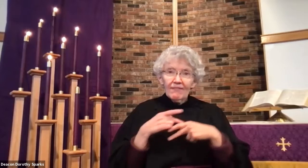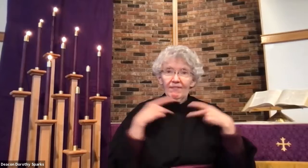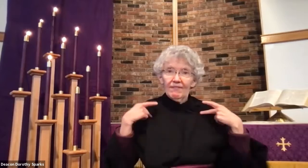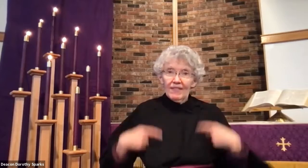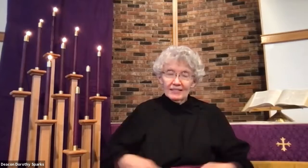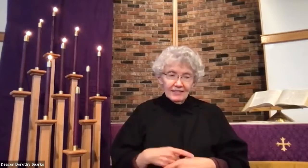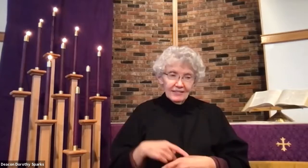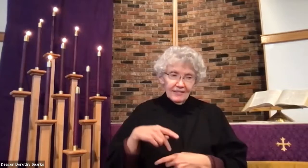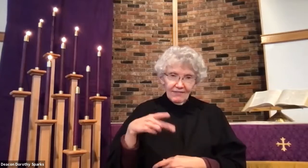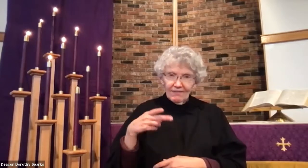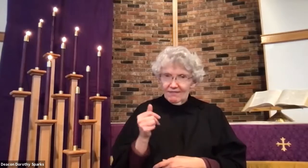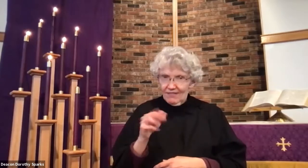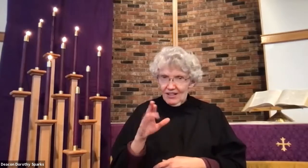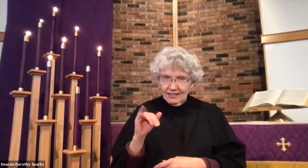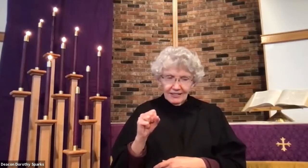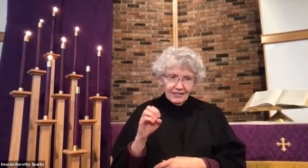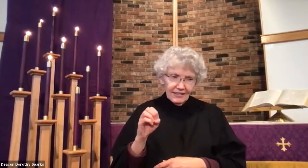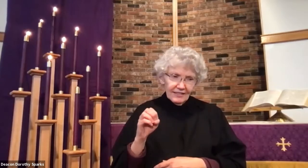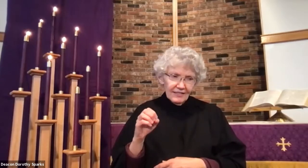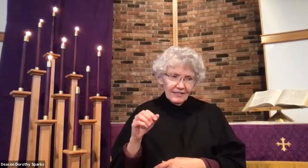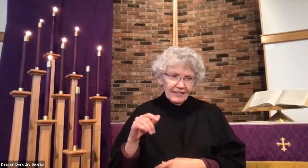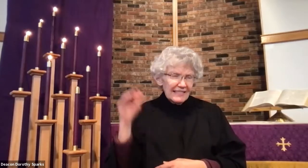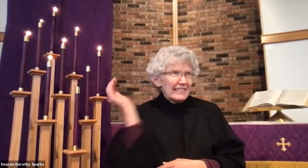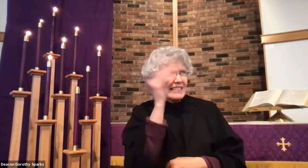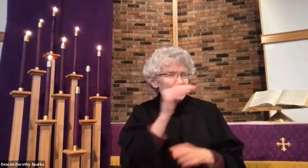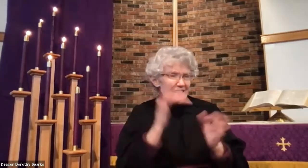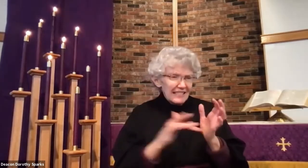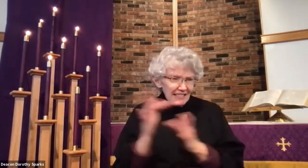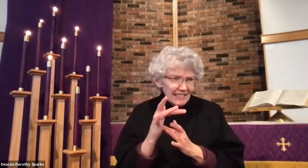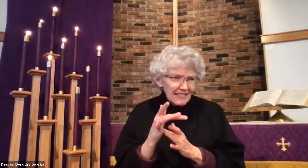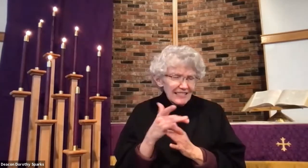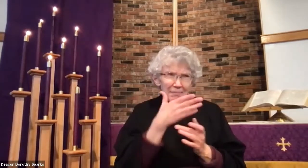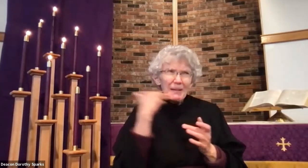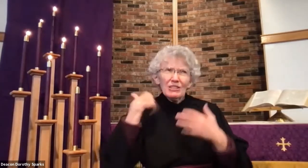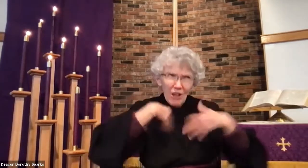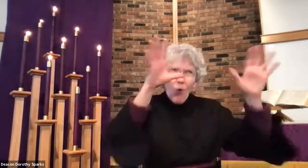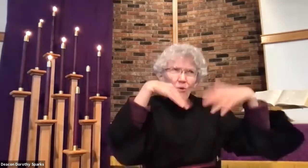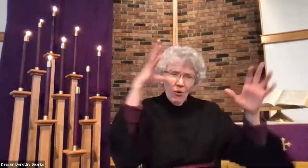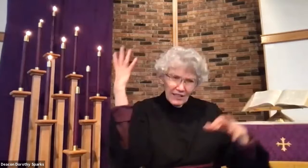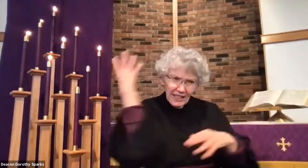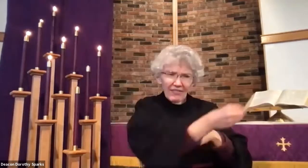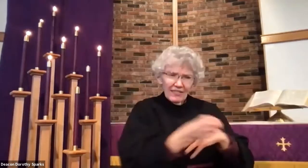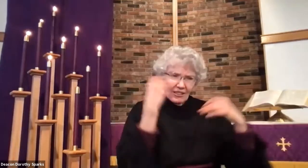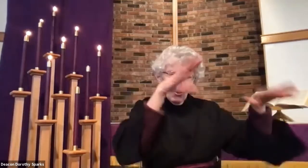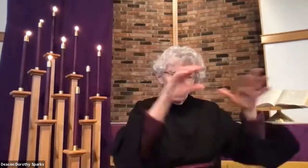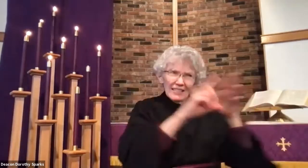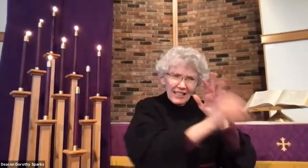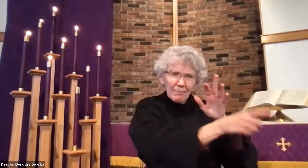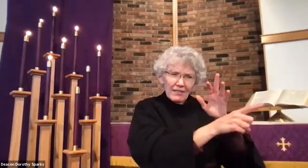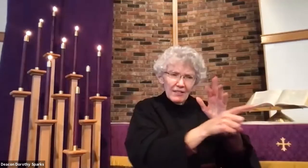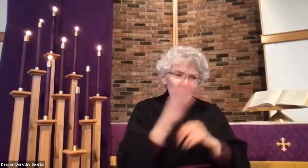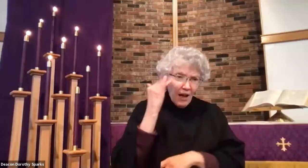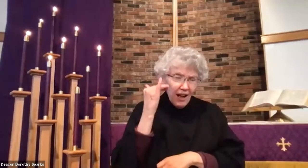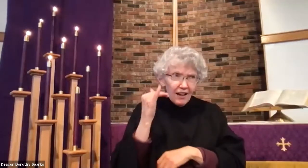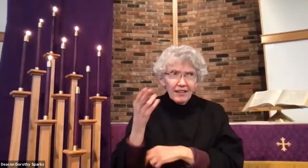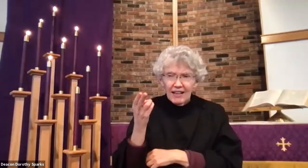Just then, some Pharisees came to Jesus and said, "Go away from here and hide.